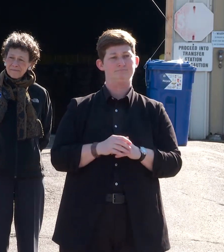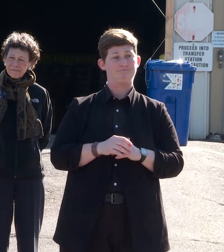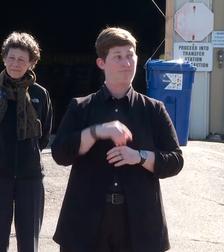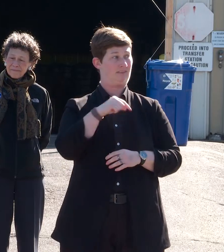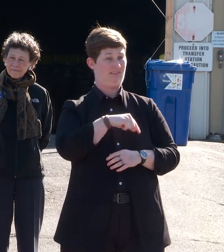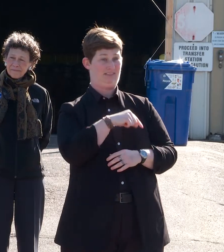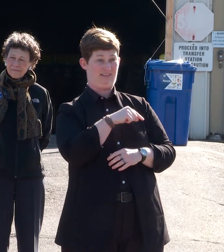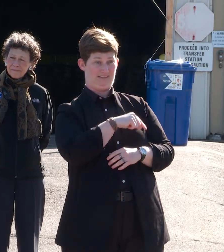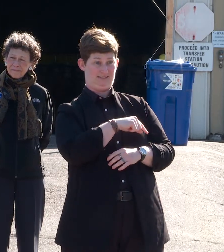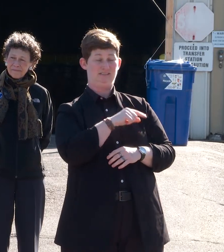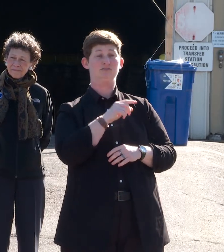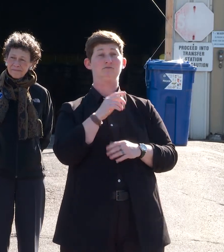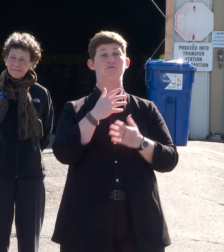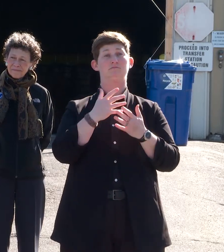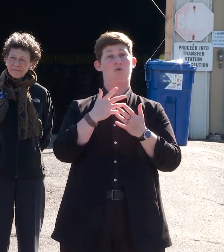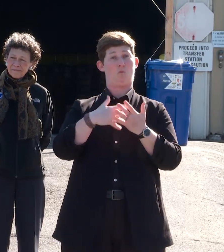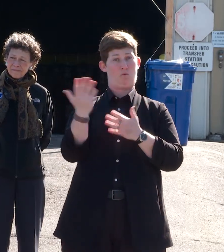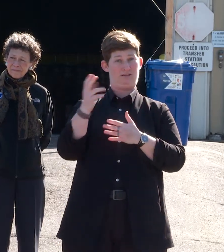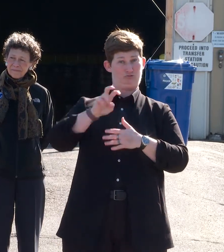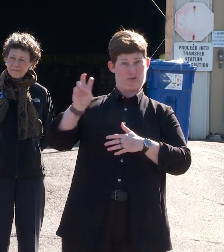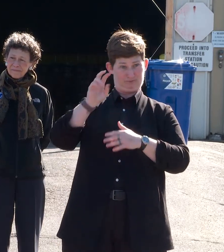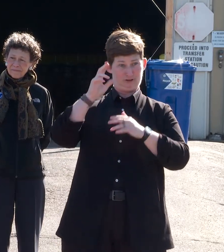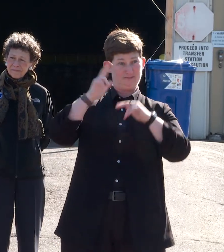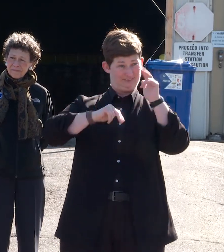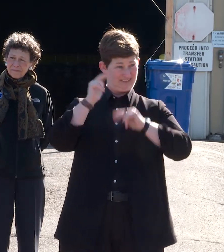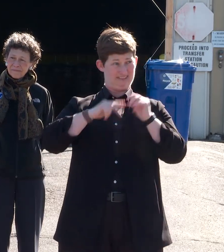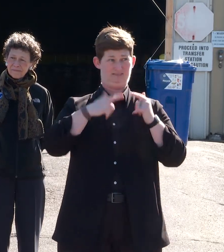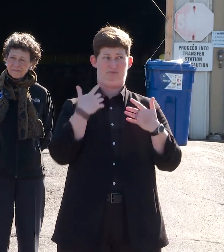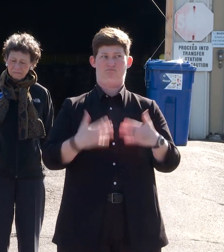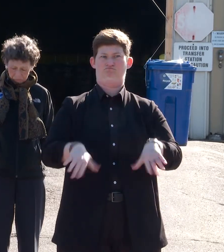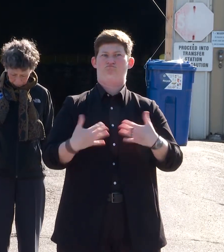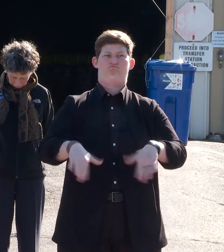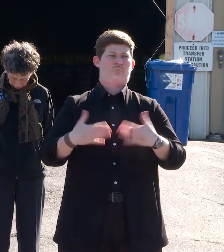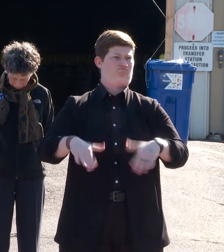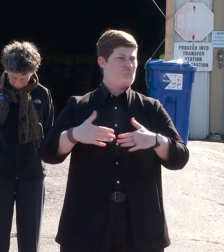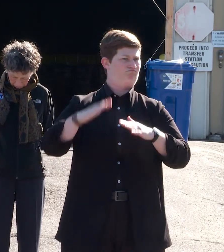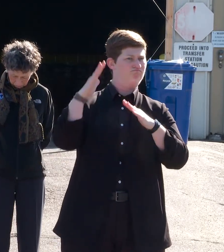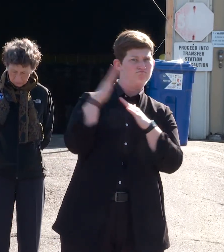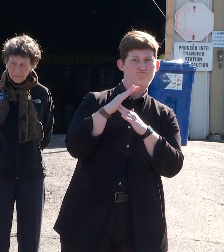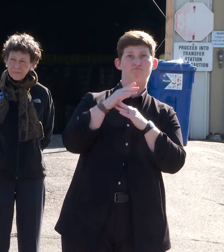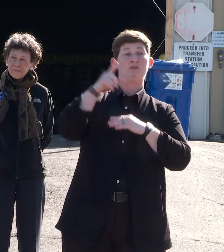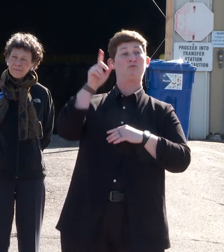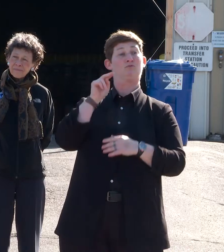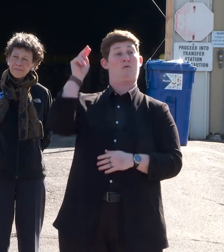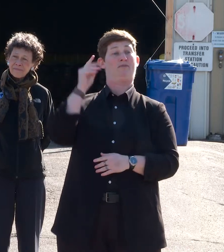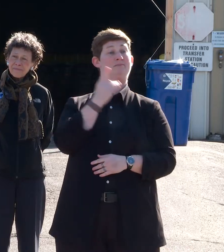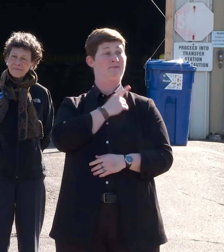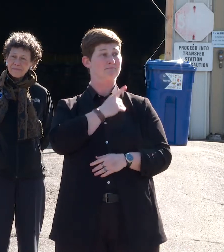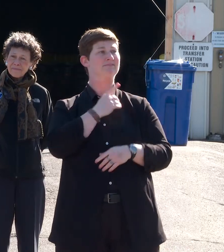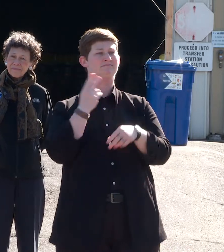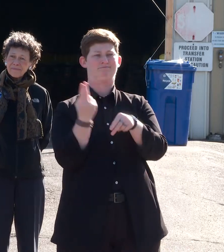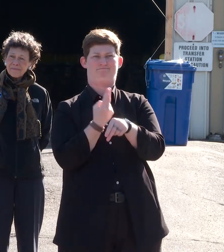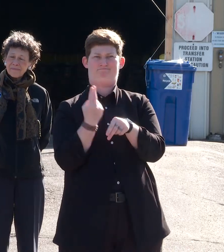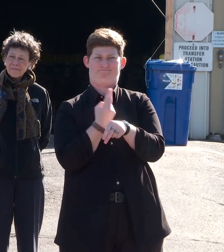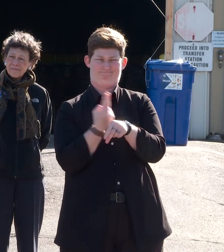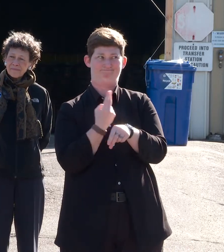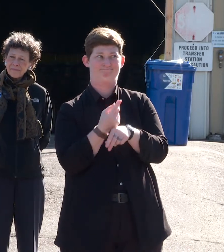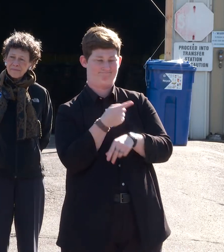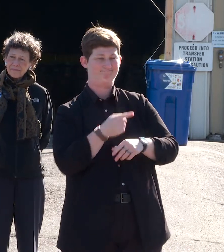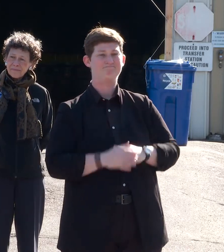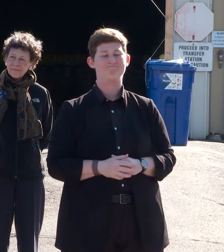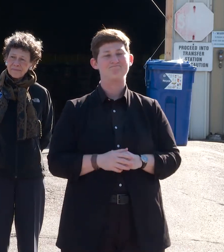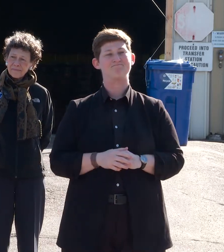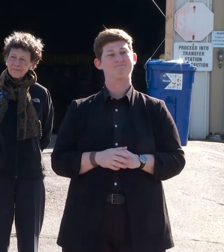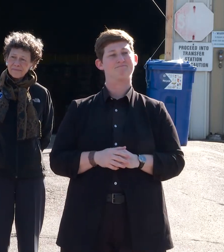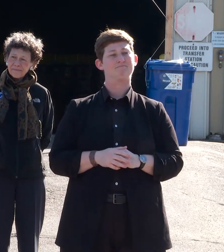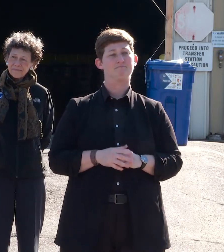state of the art. We're going to make sure that people throughout the north side are able to utilize it in full capacity. And beyond that,